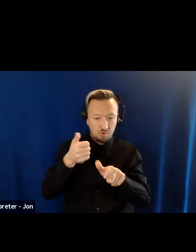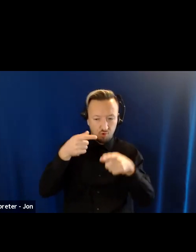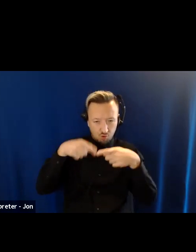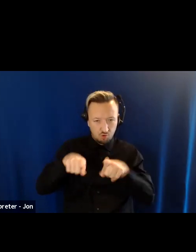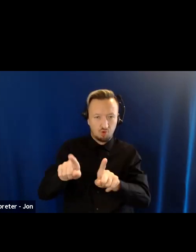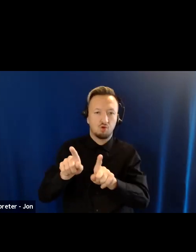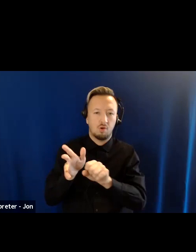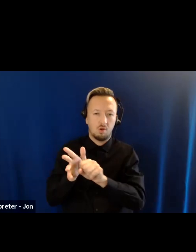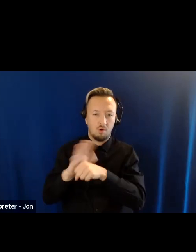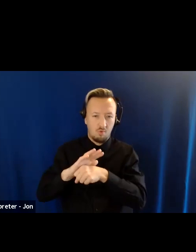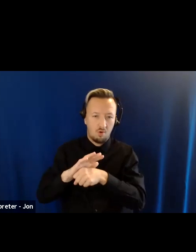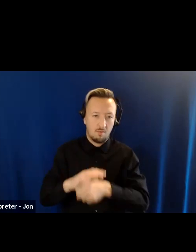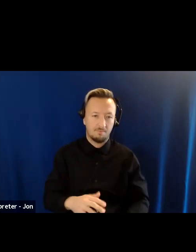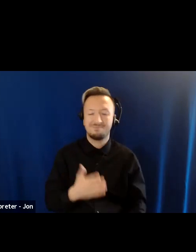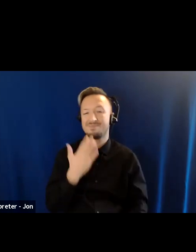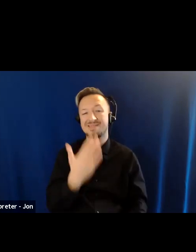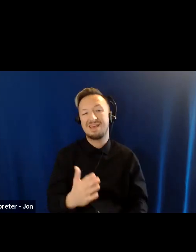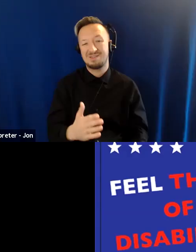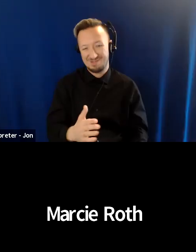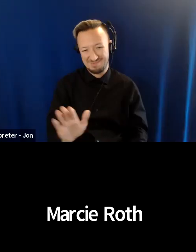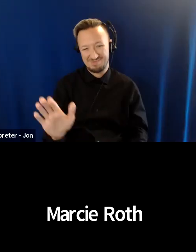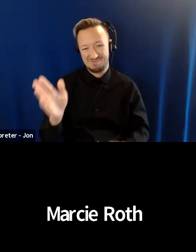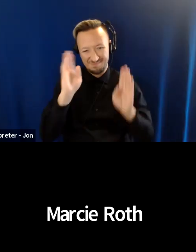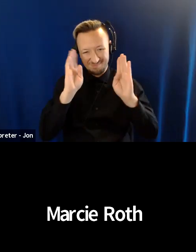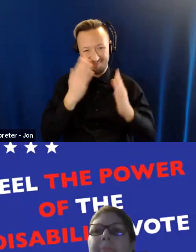COVID-19 in nursing homes. Thank you, everybody. Appreciate your time.